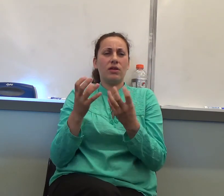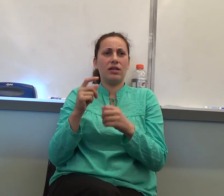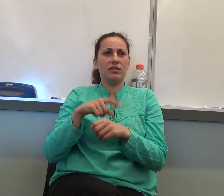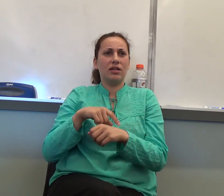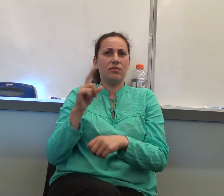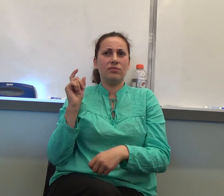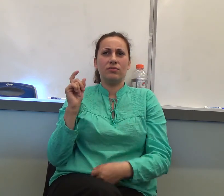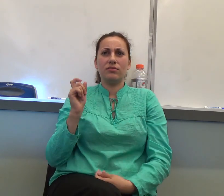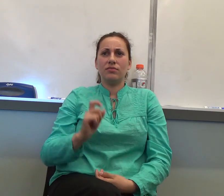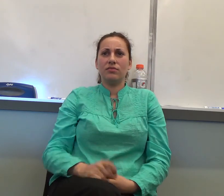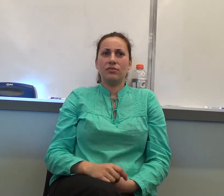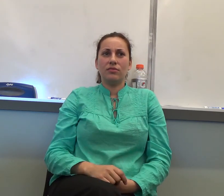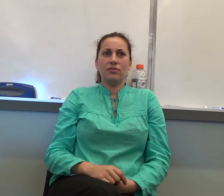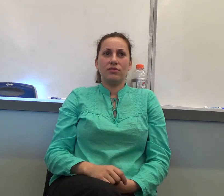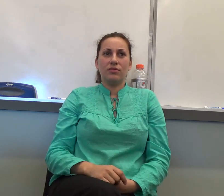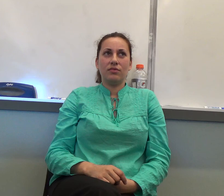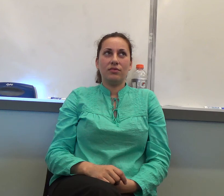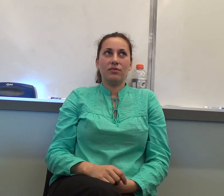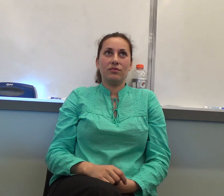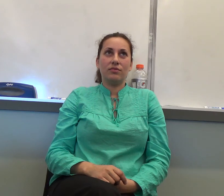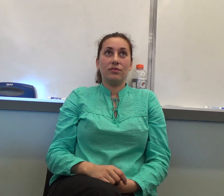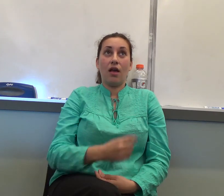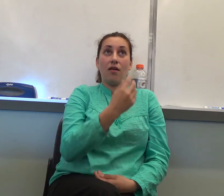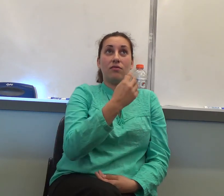Well, 5 30s would be how much?